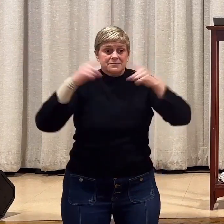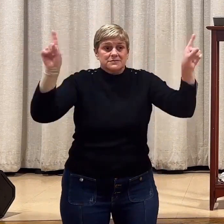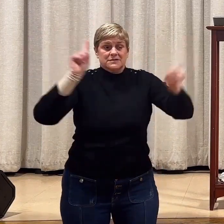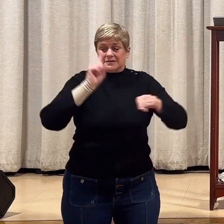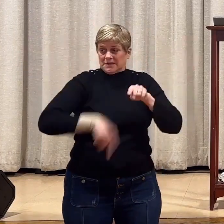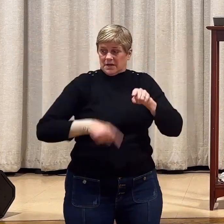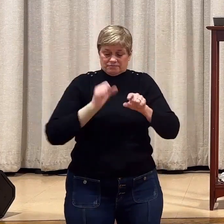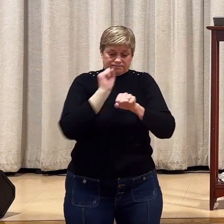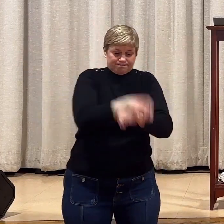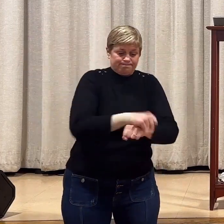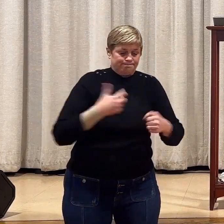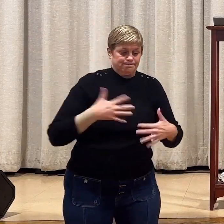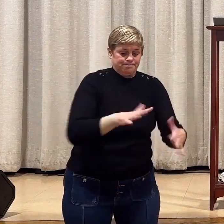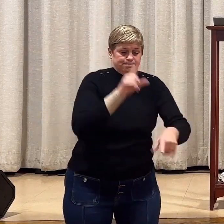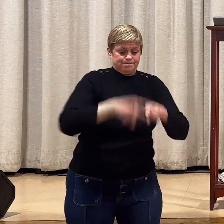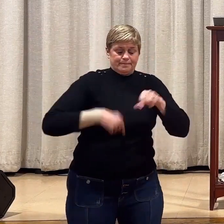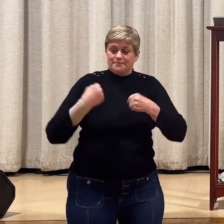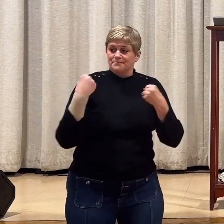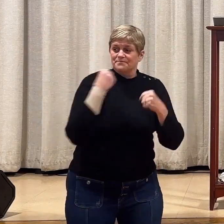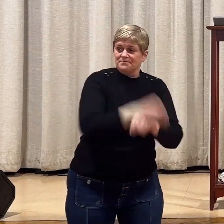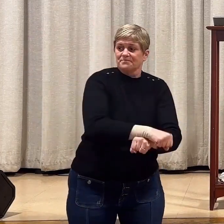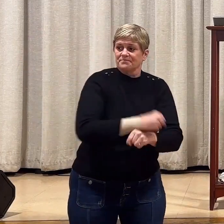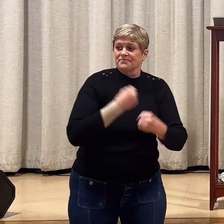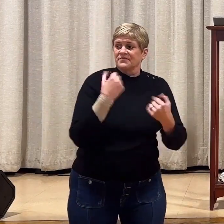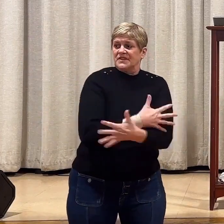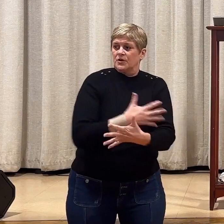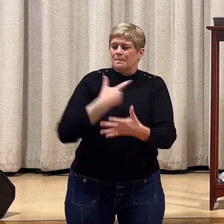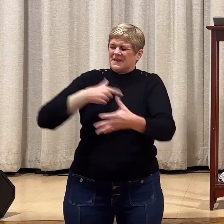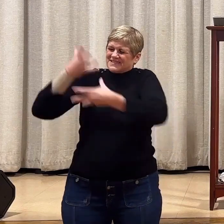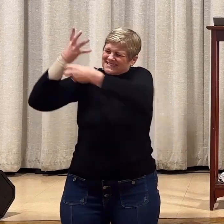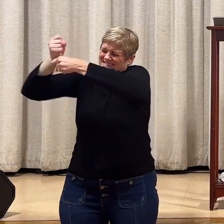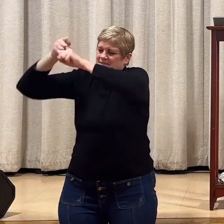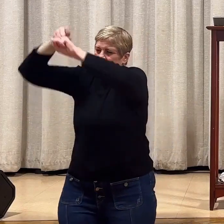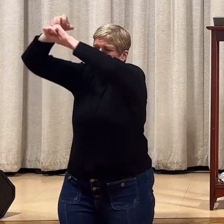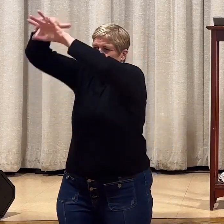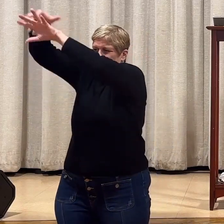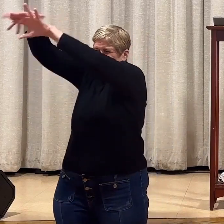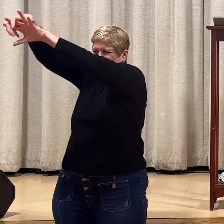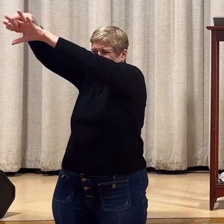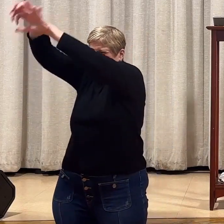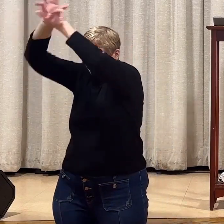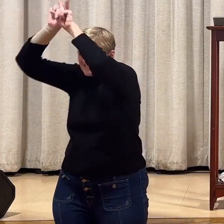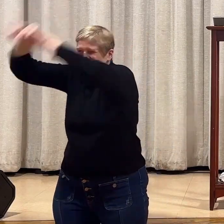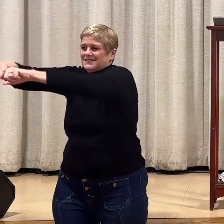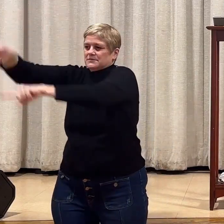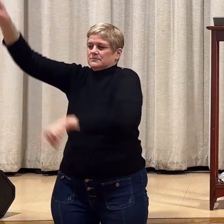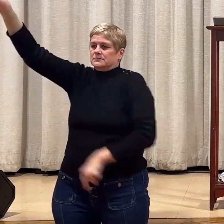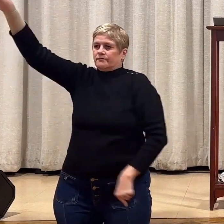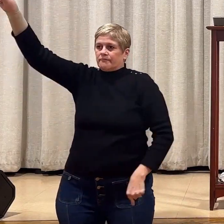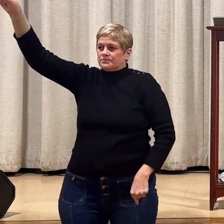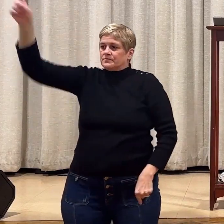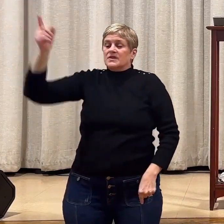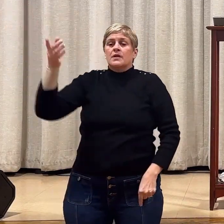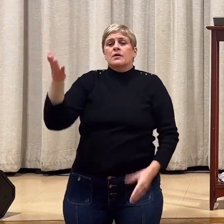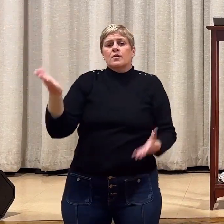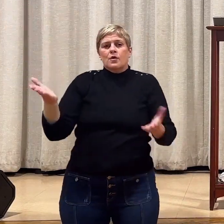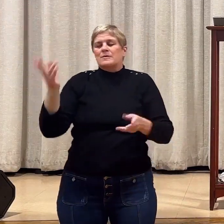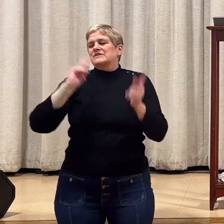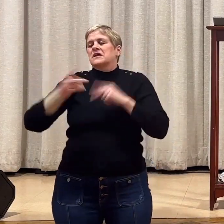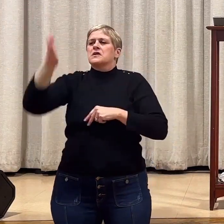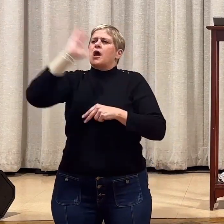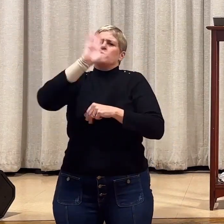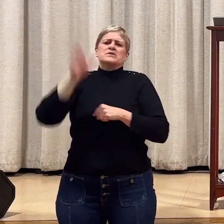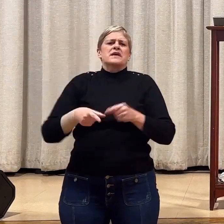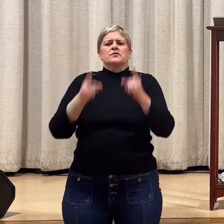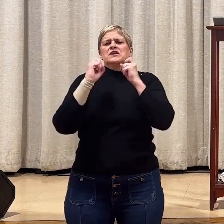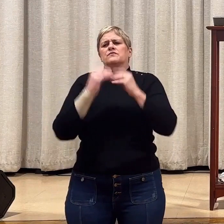nothing. You see, we need to cling to Christ. I've heard a lot of people say, God will never give you more than you can handle. How many